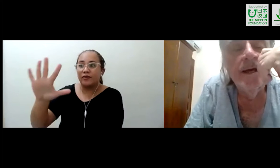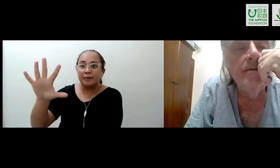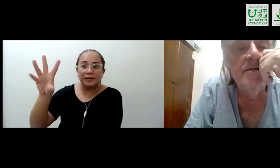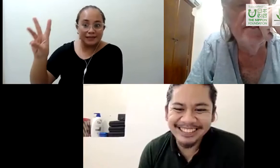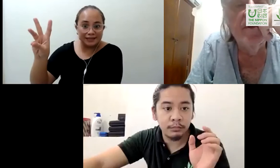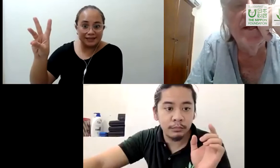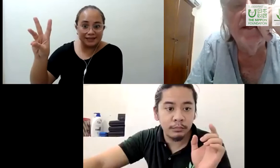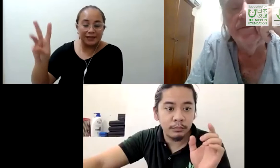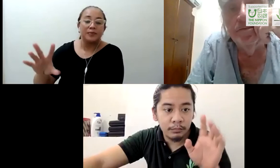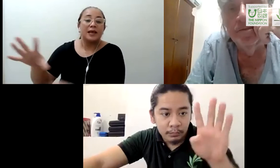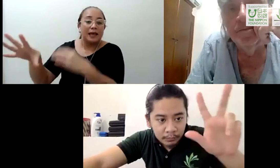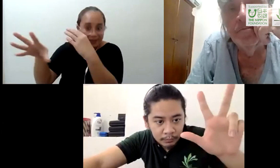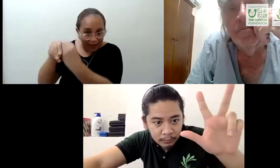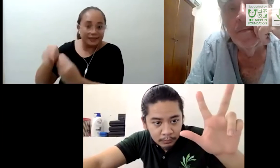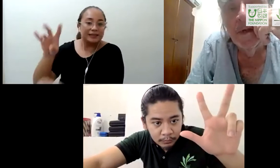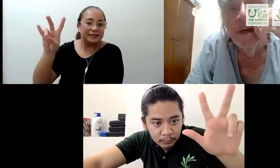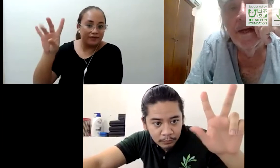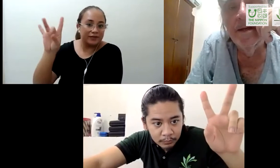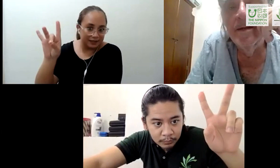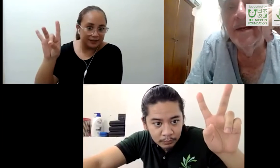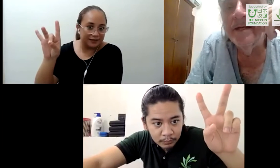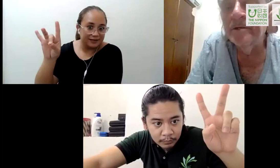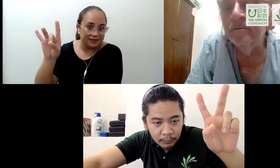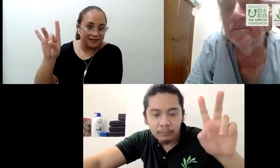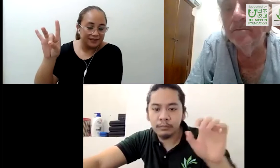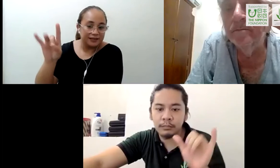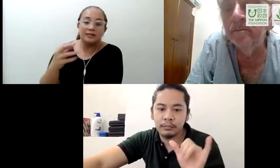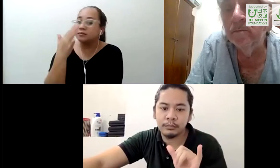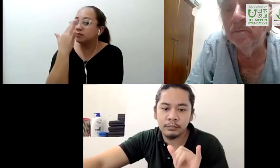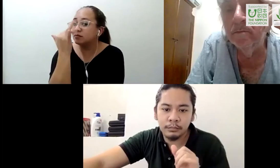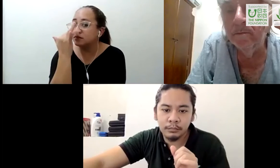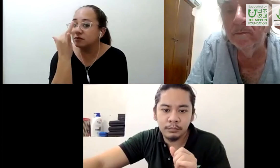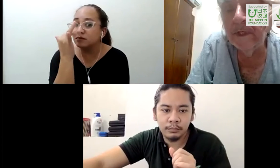add 7 and 8. And then Nat's group